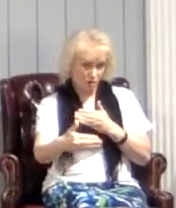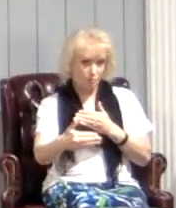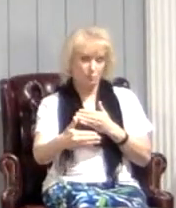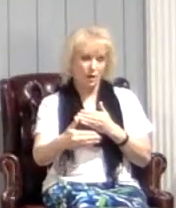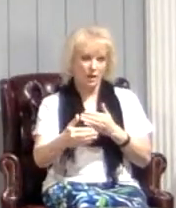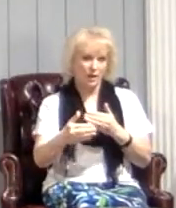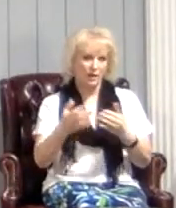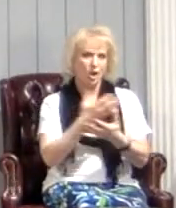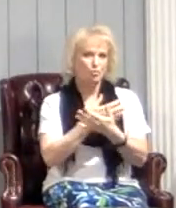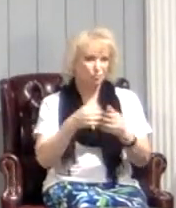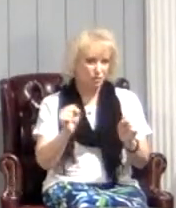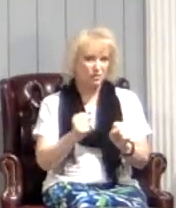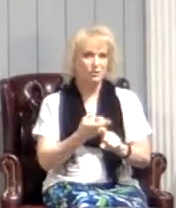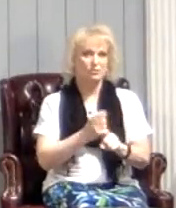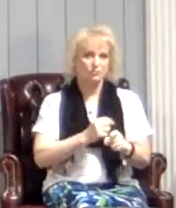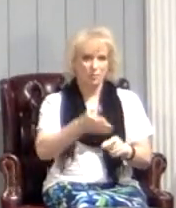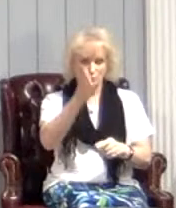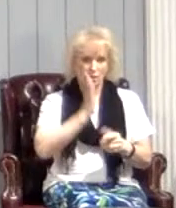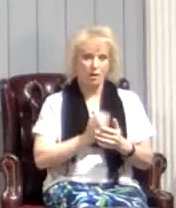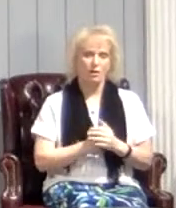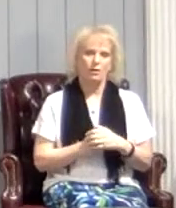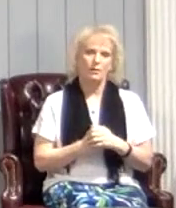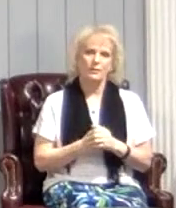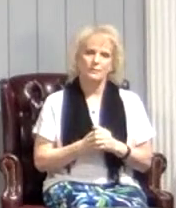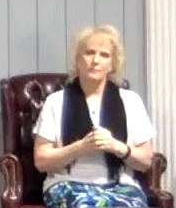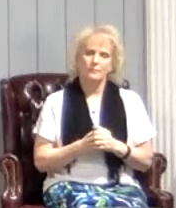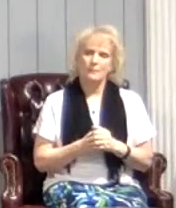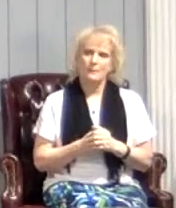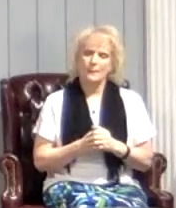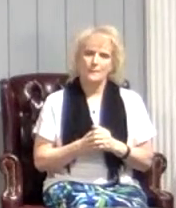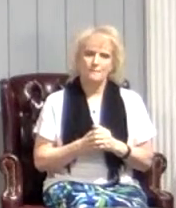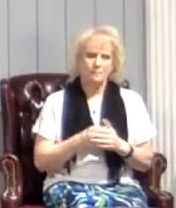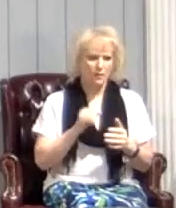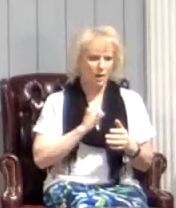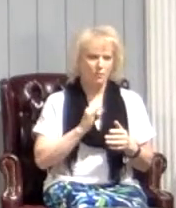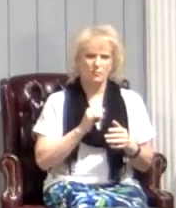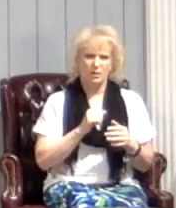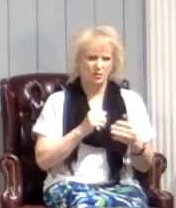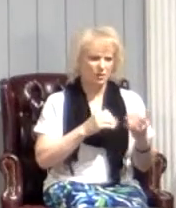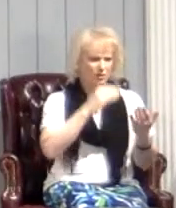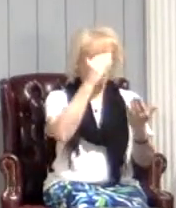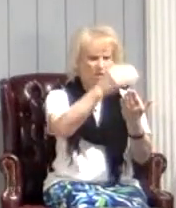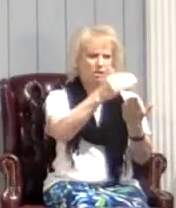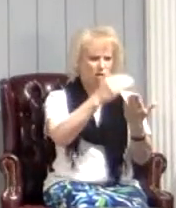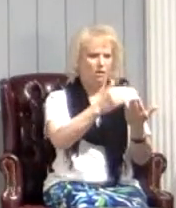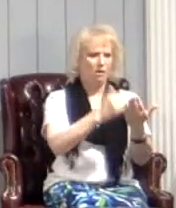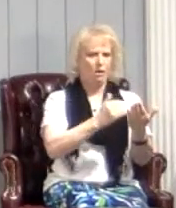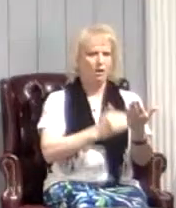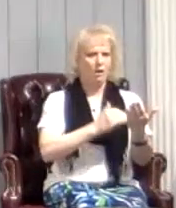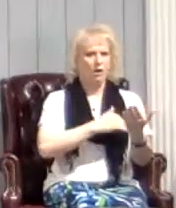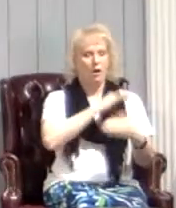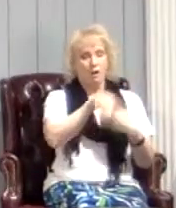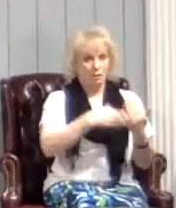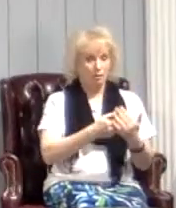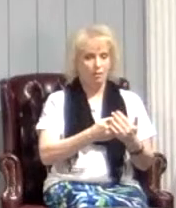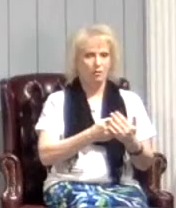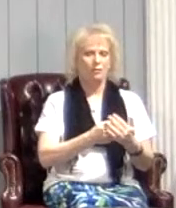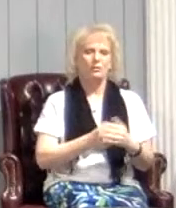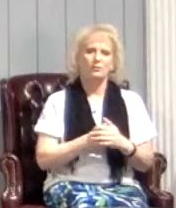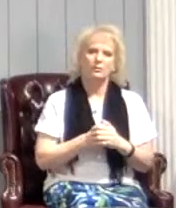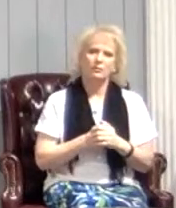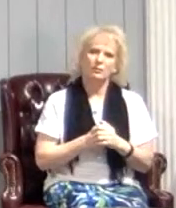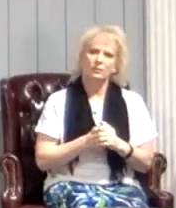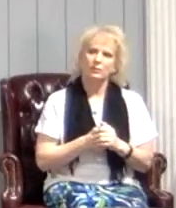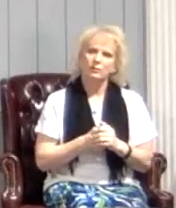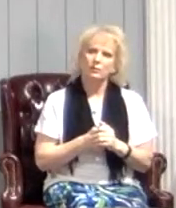When you get right down to it, I mean, and I'm not going to go through all of them. I don't want to do that. Someday I'd like to, but I'm not